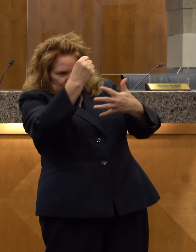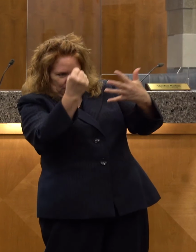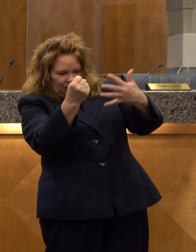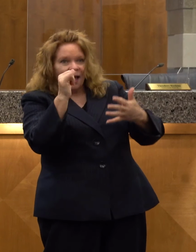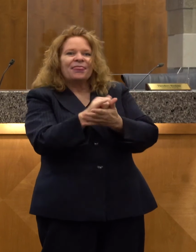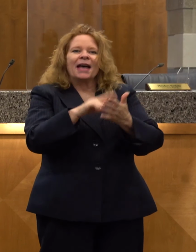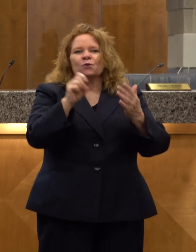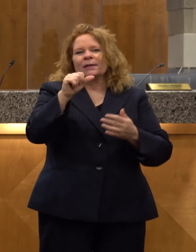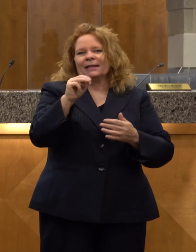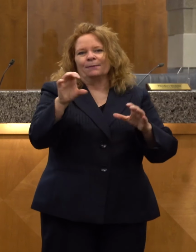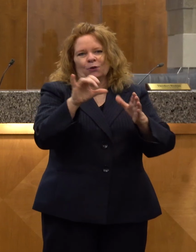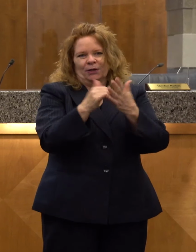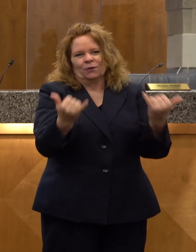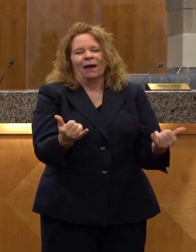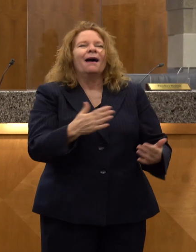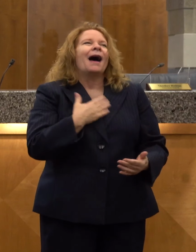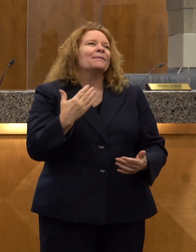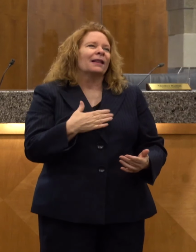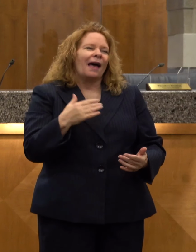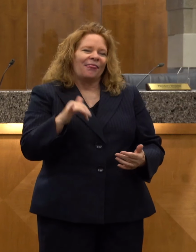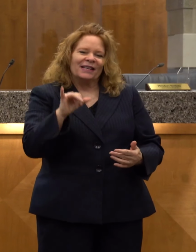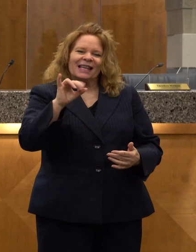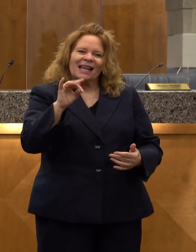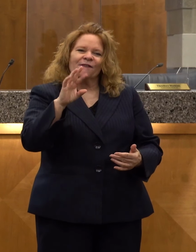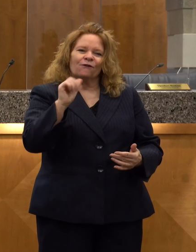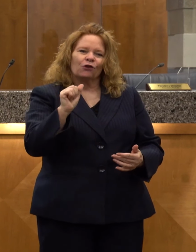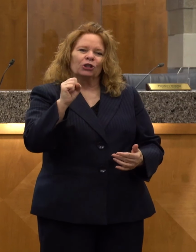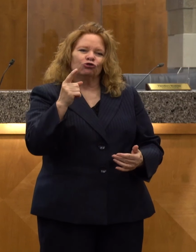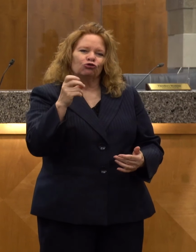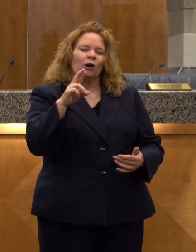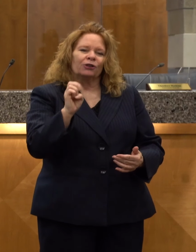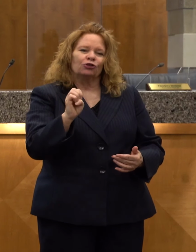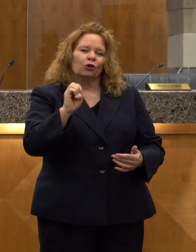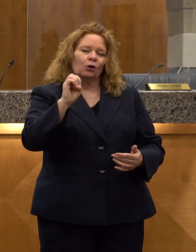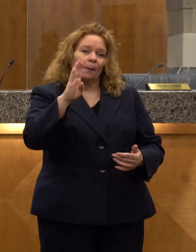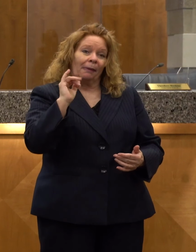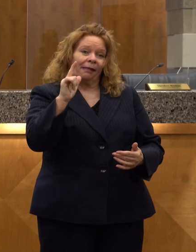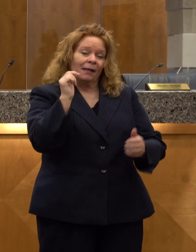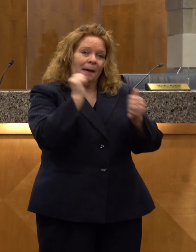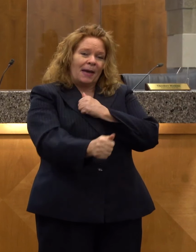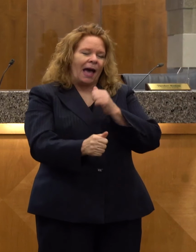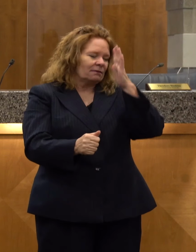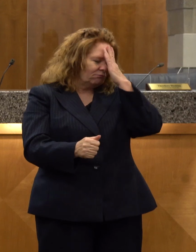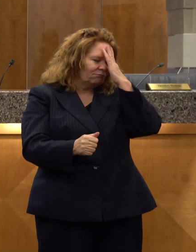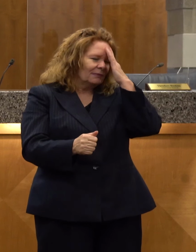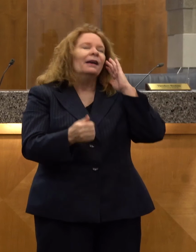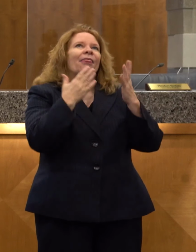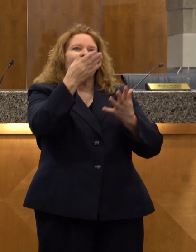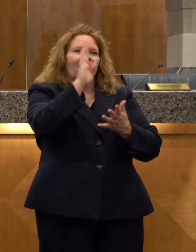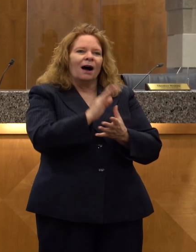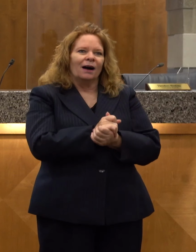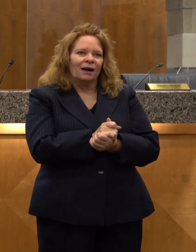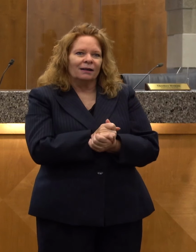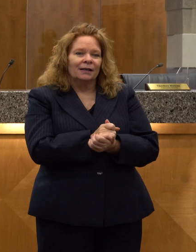Sam is doing today. I'm glad this infrastructure bill that was passed at the state, thank God. Because